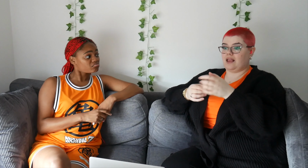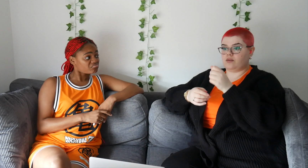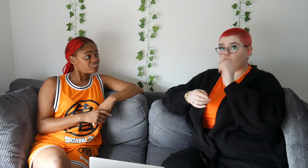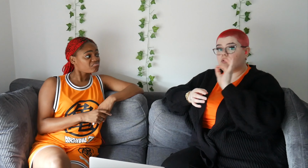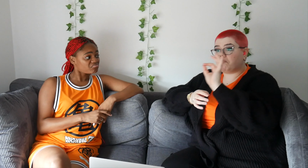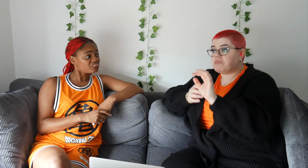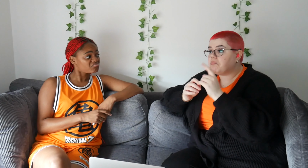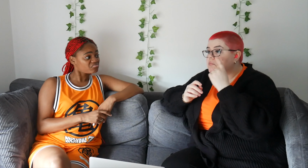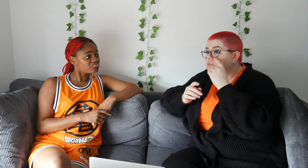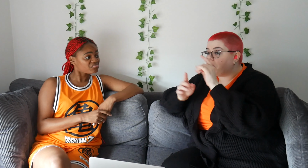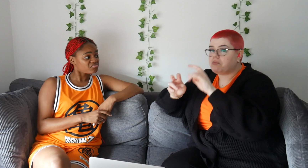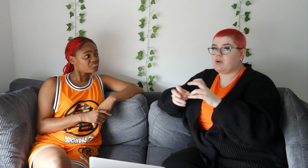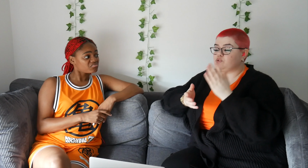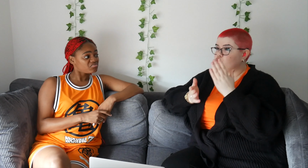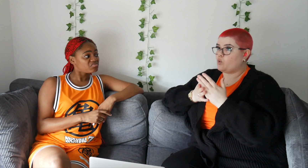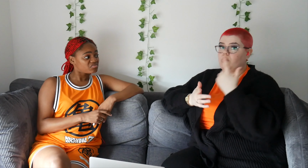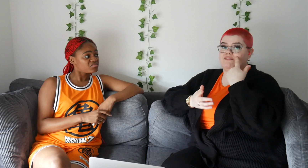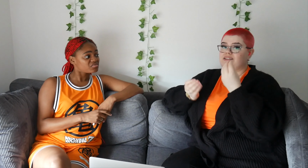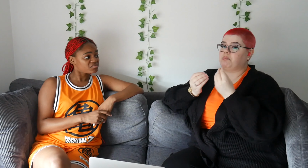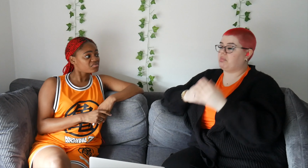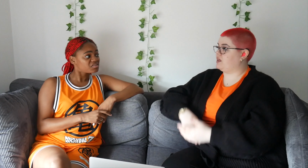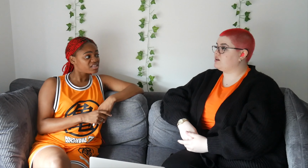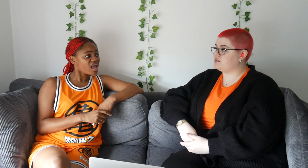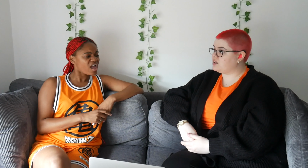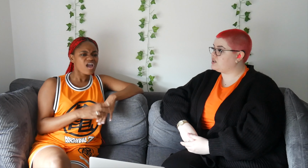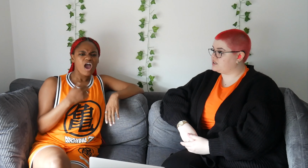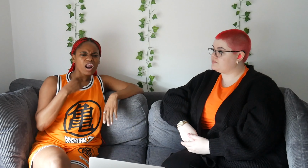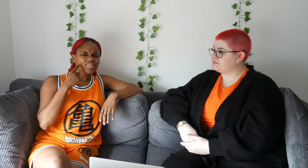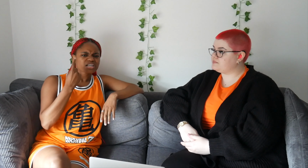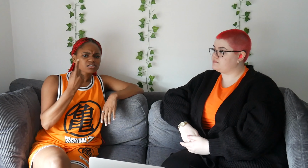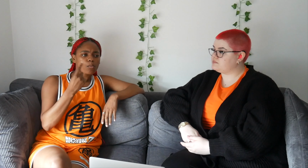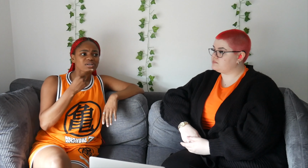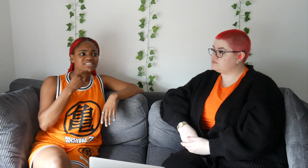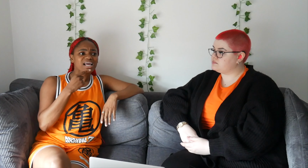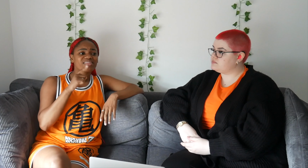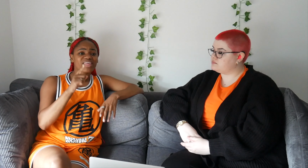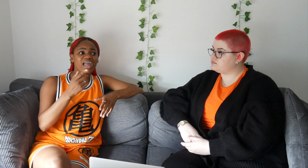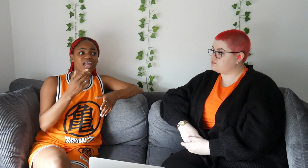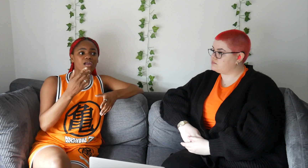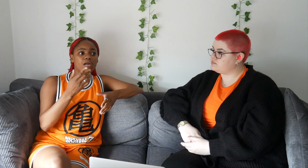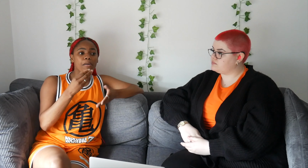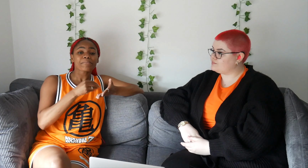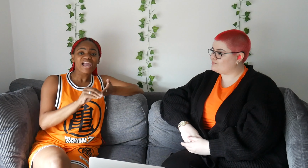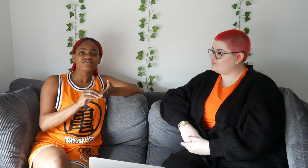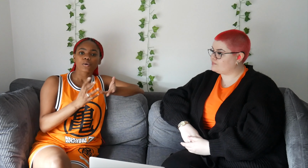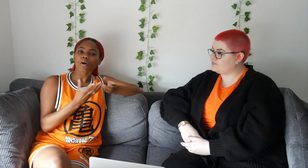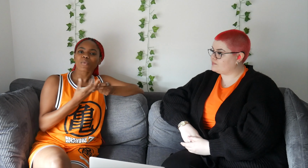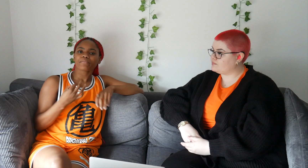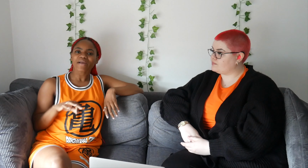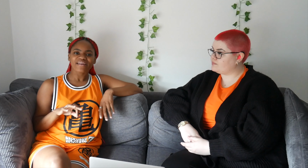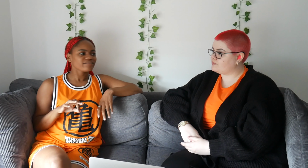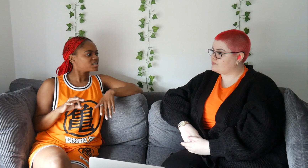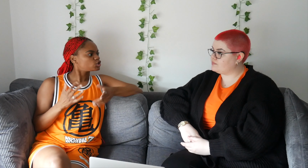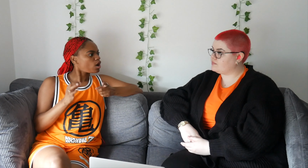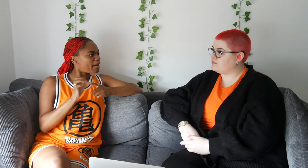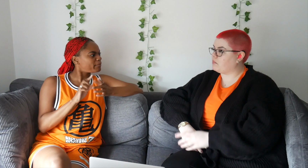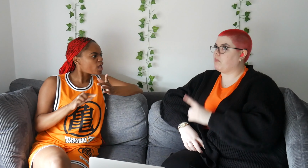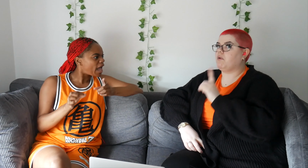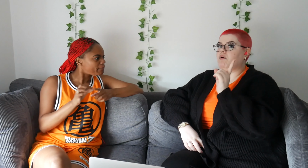charities. You can find out and ask them. I'm sure you'll find something. And I think someone said they paid for their devices, but with